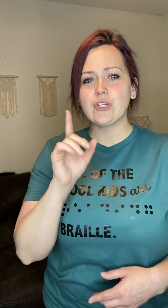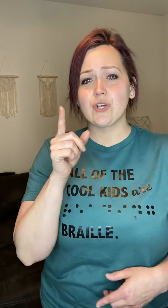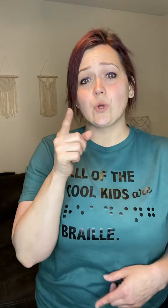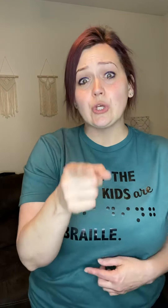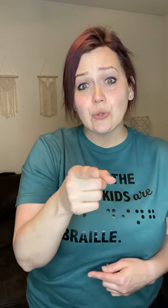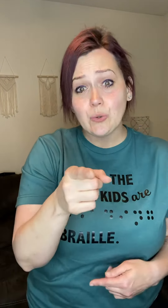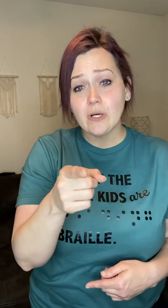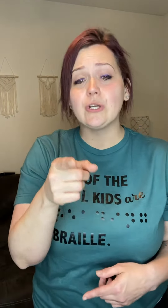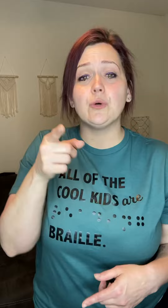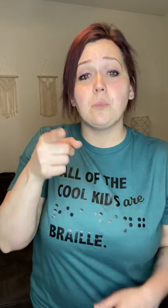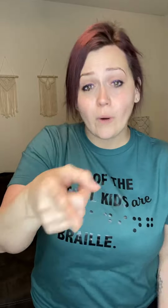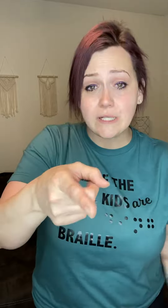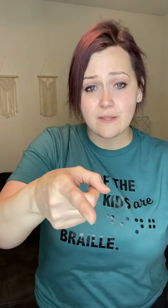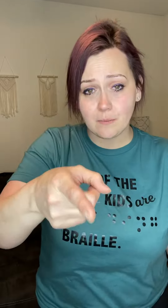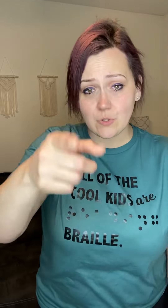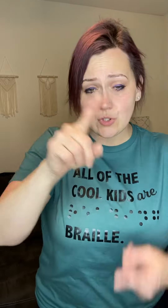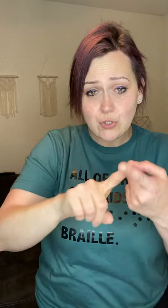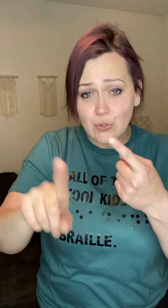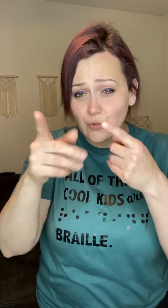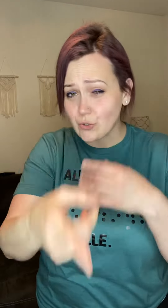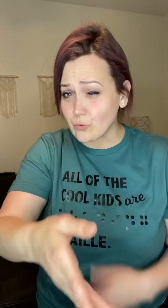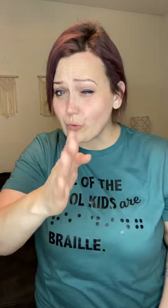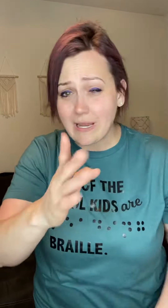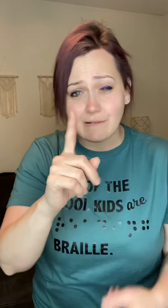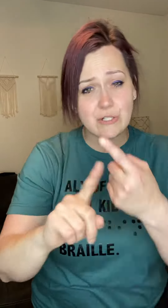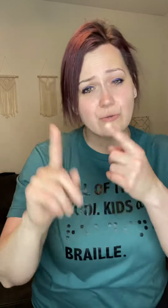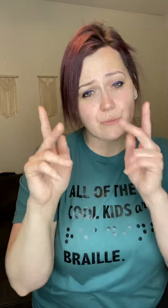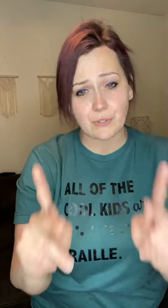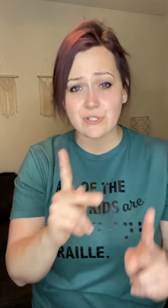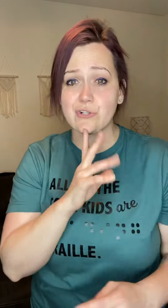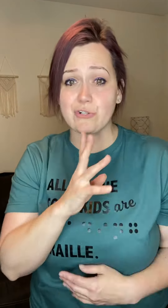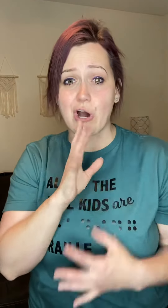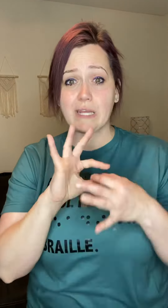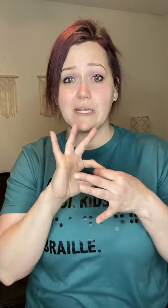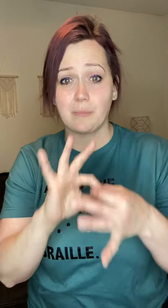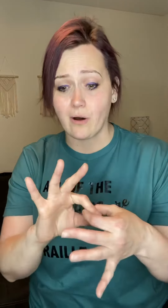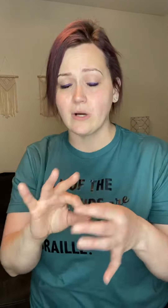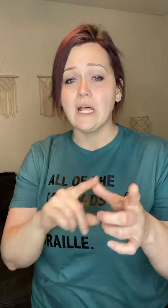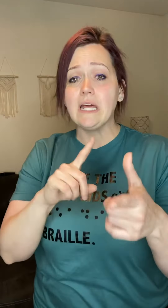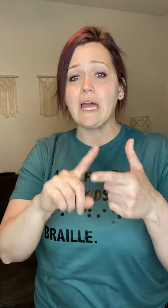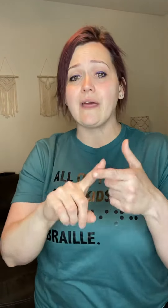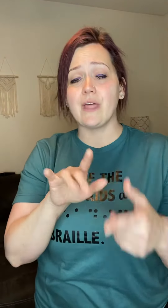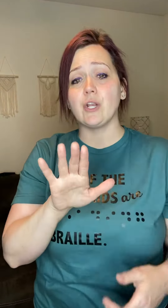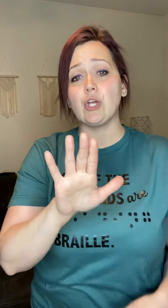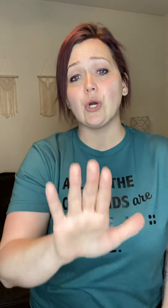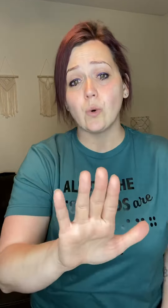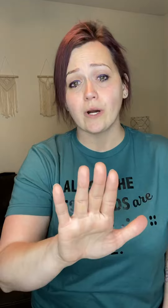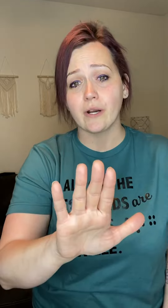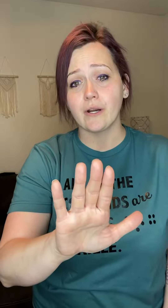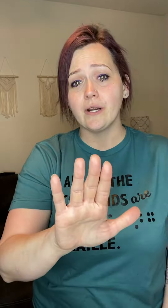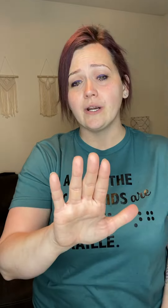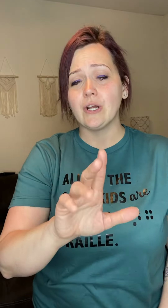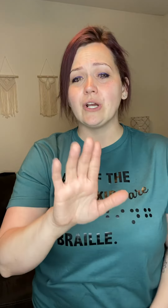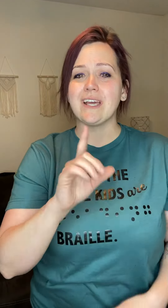So you point directly to the person you're talking about. And then your is